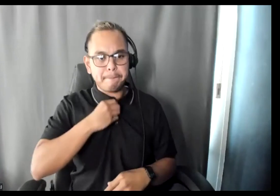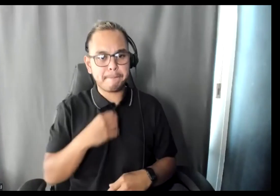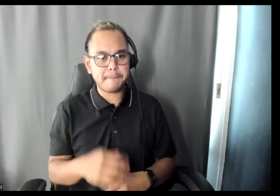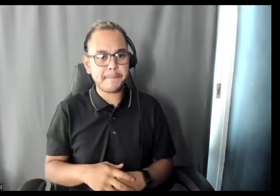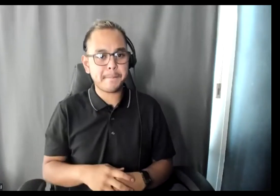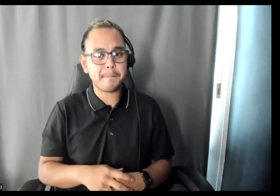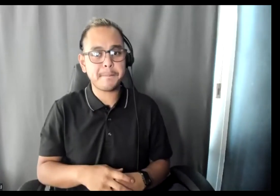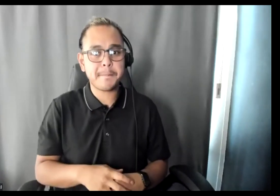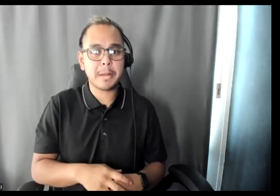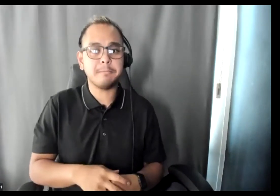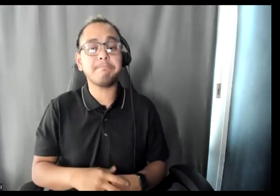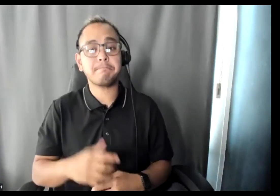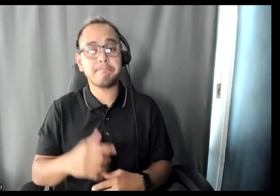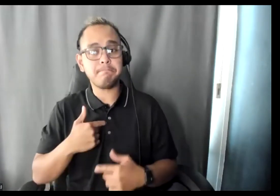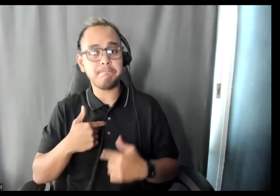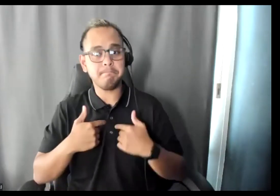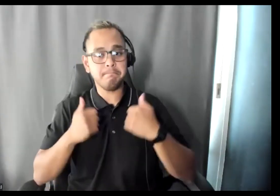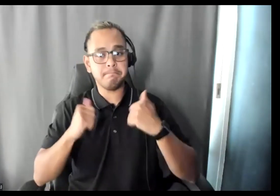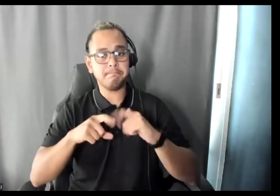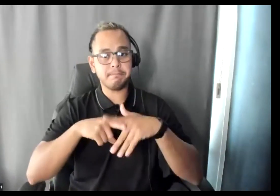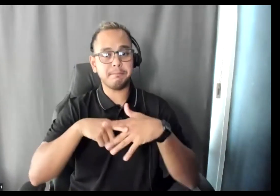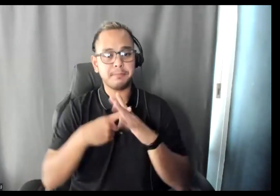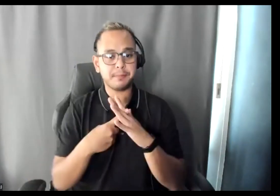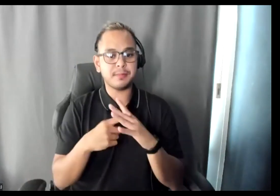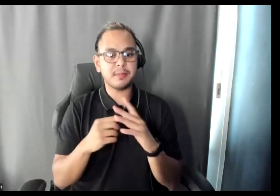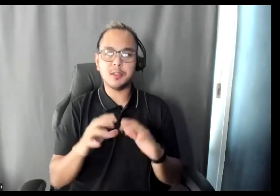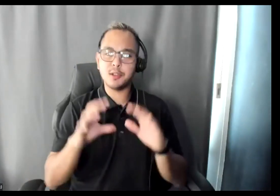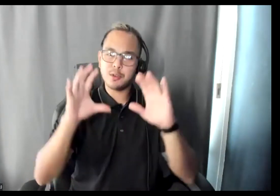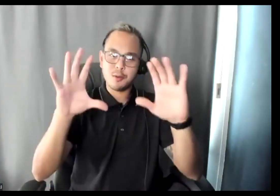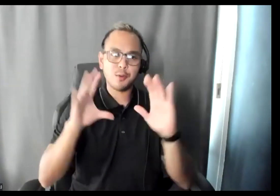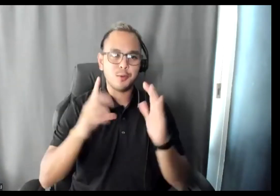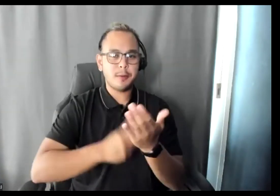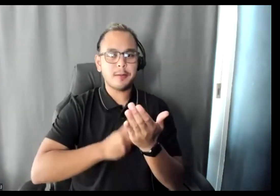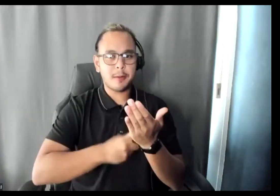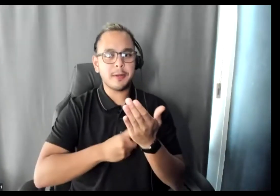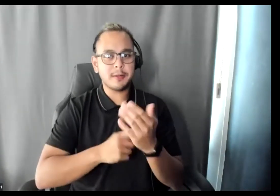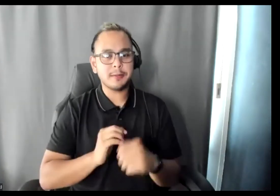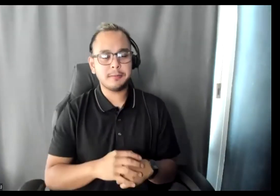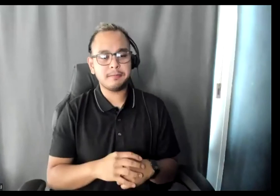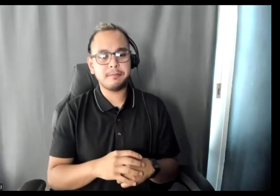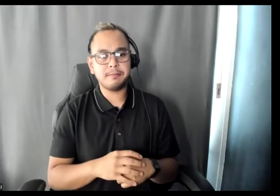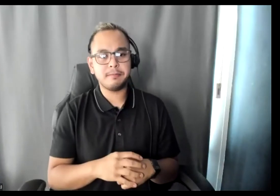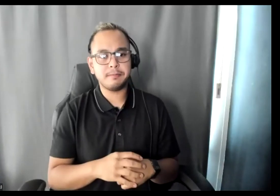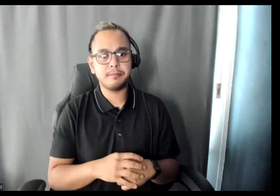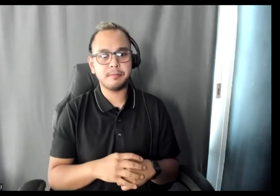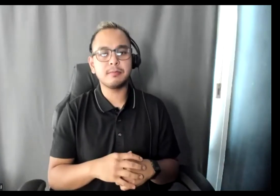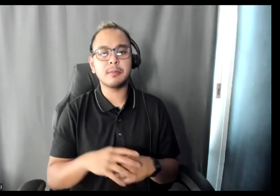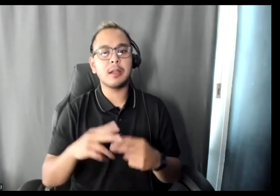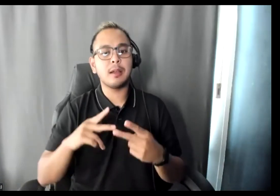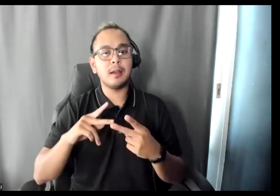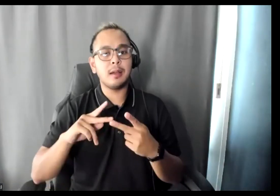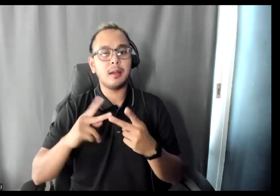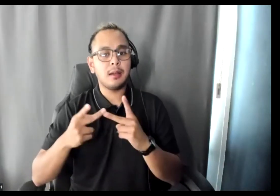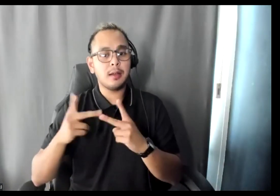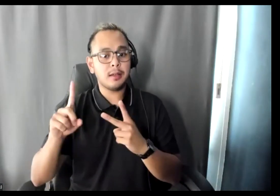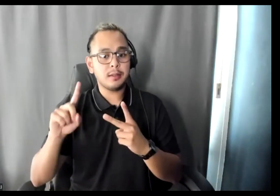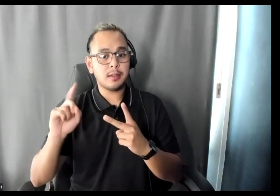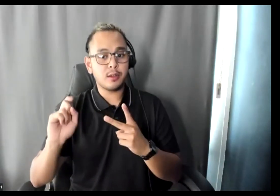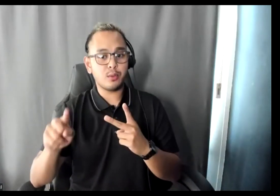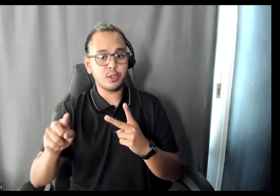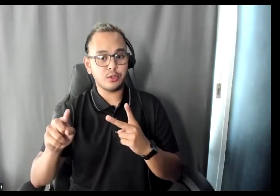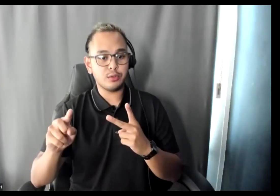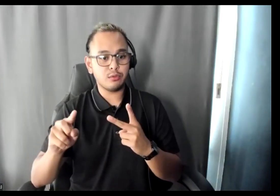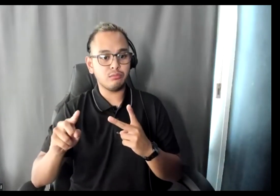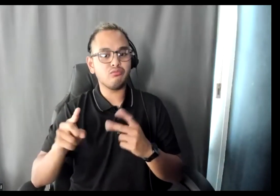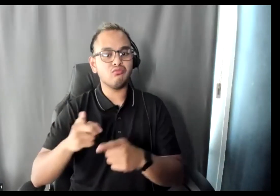I can kick that off. Great topics. I'll take the second question first. So yeah, I think you're